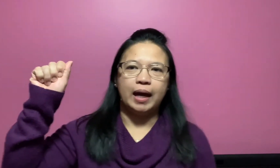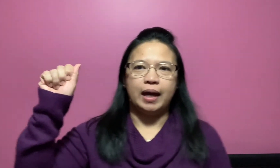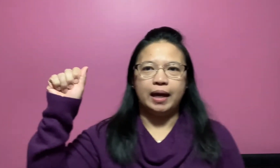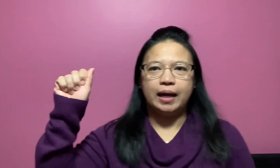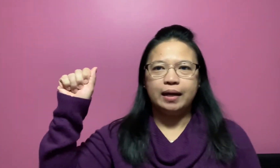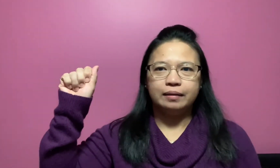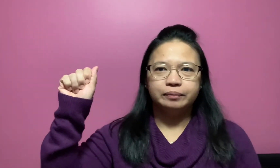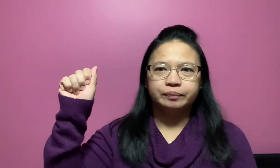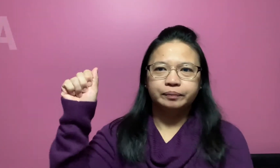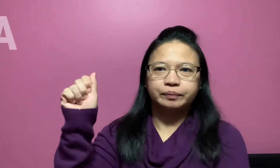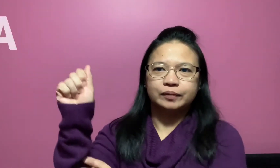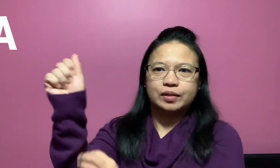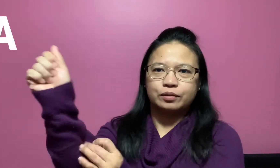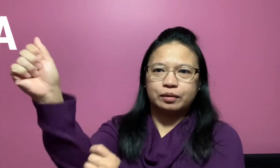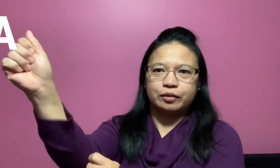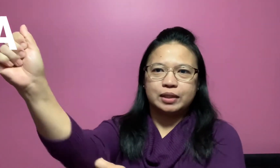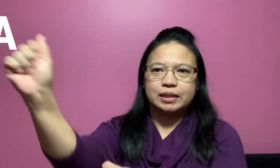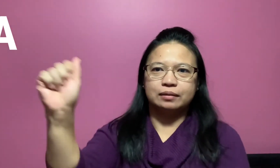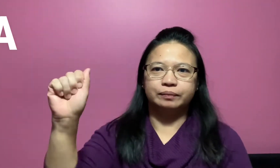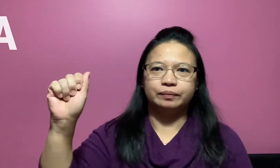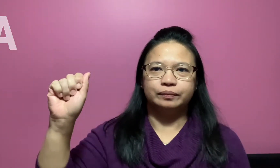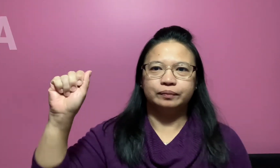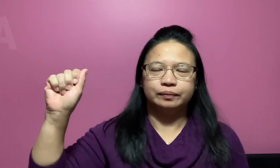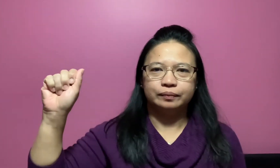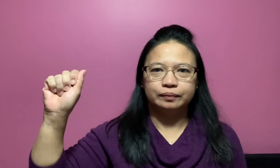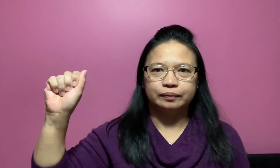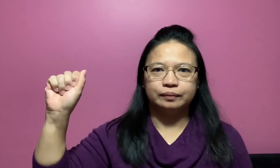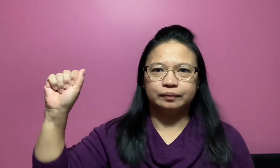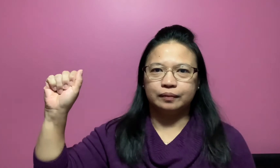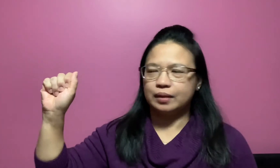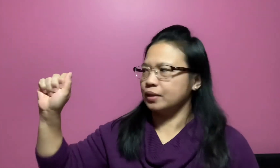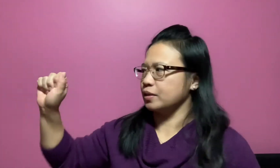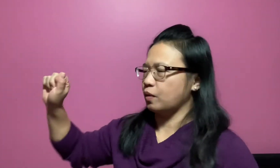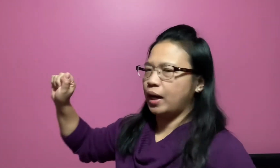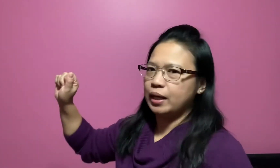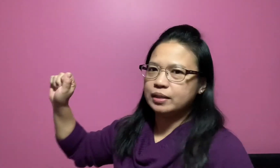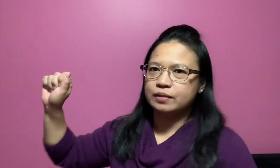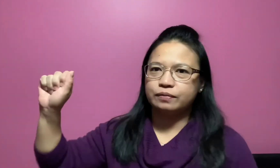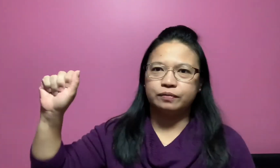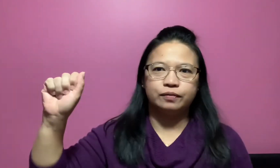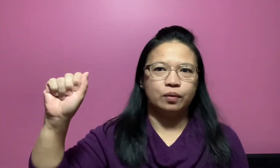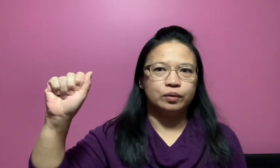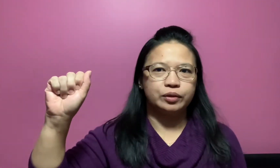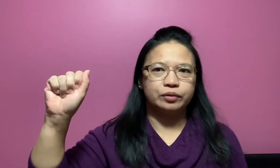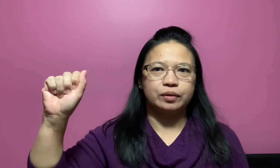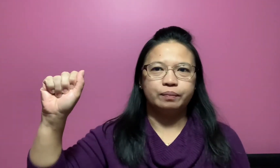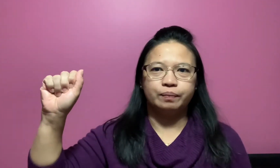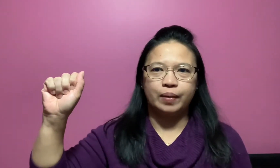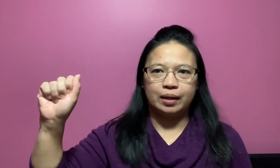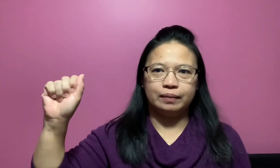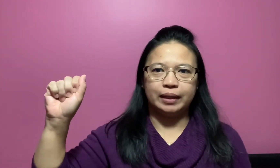A. Sorry about this. So A, just fold your palm like that.